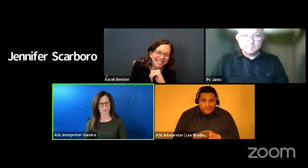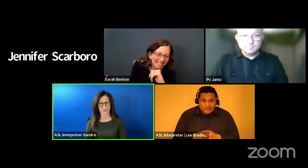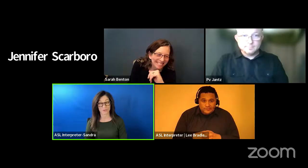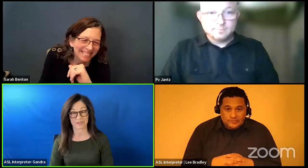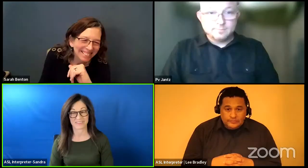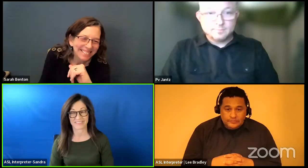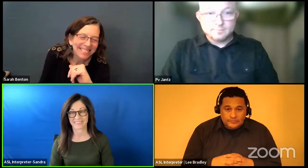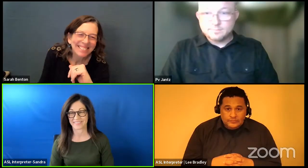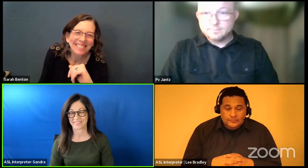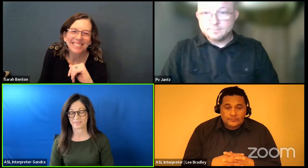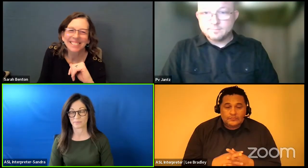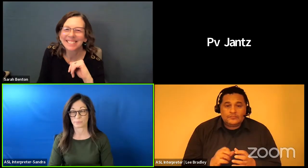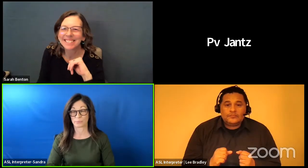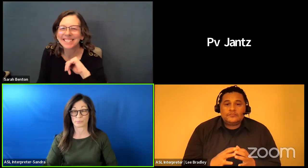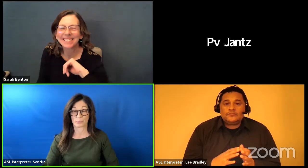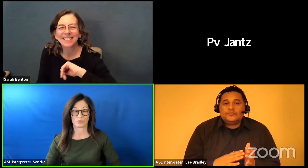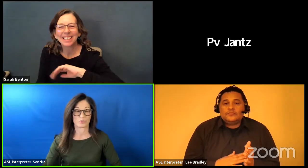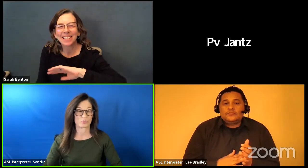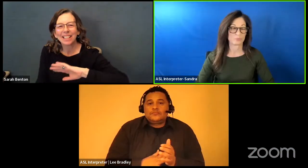The floor is open.